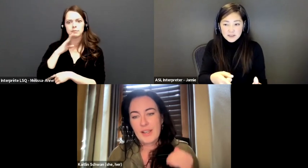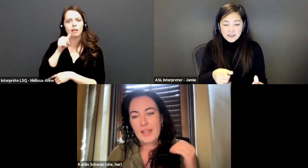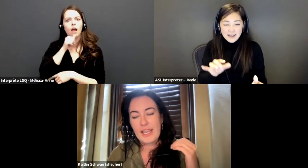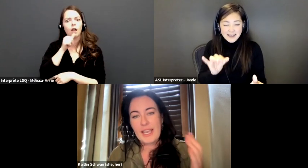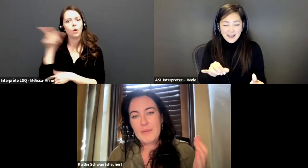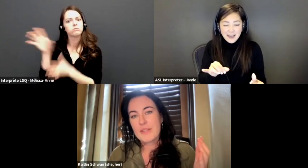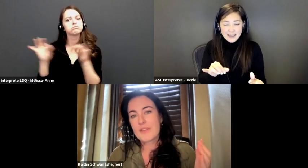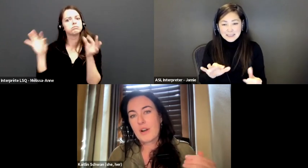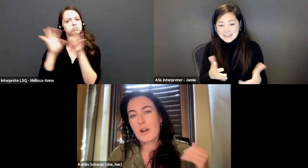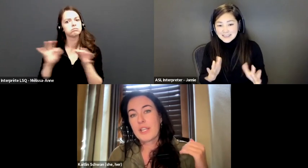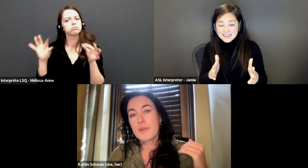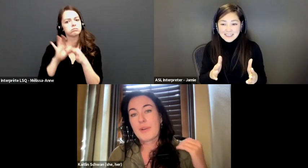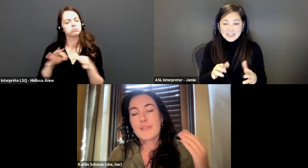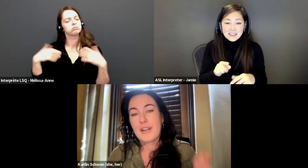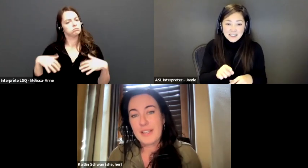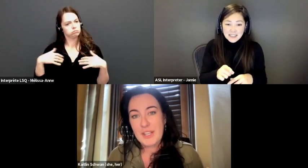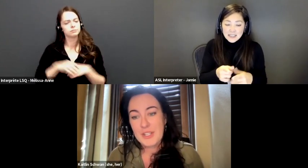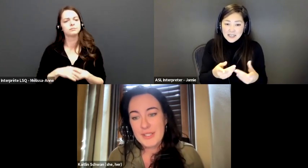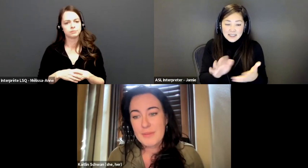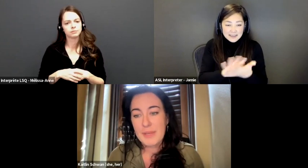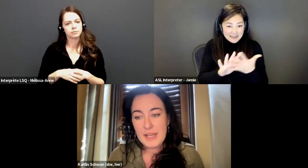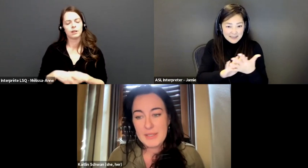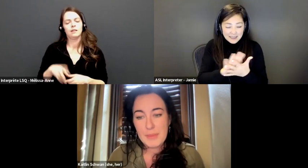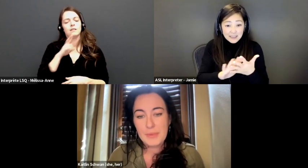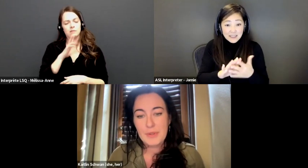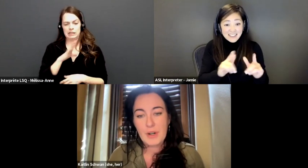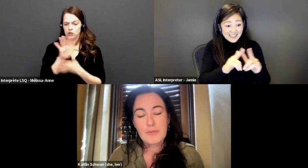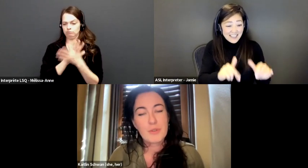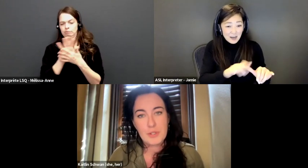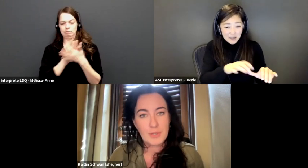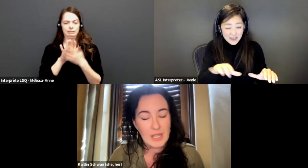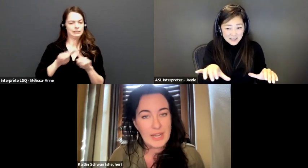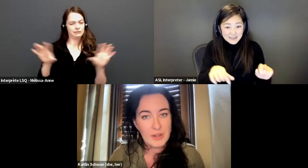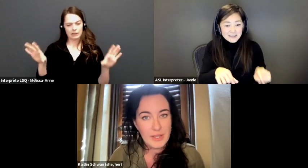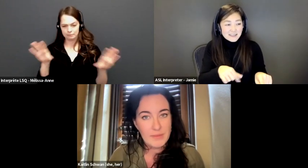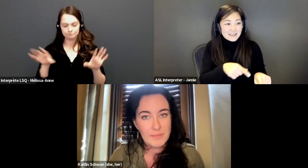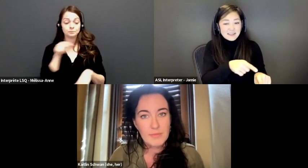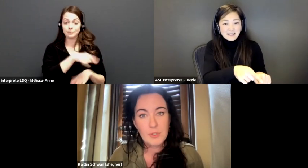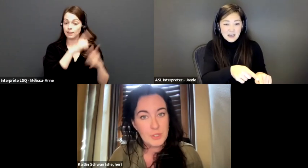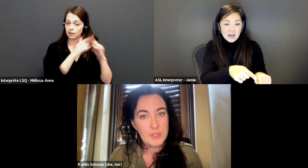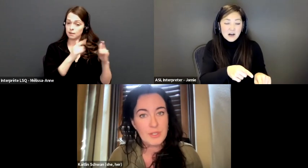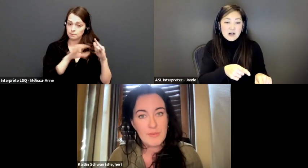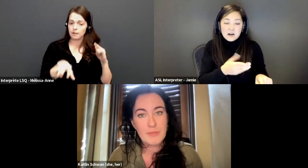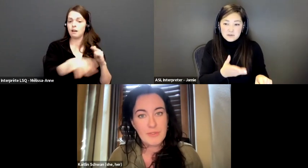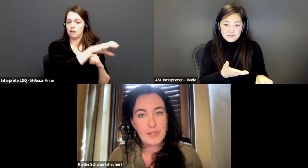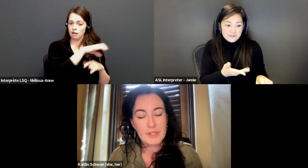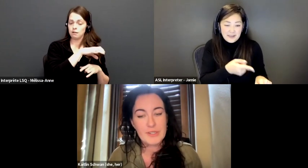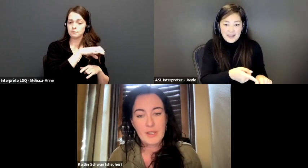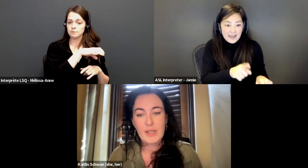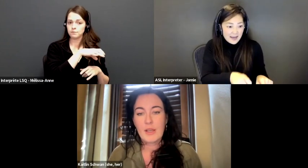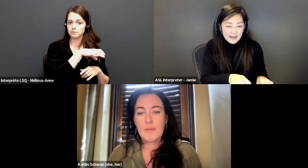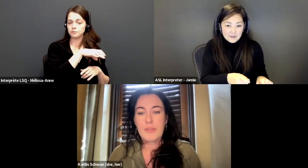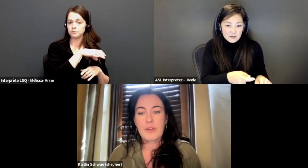nuanced. Encampments are human rights violations because people are forced to rely on them due to government